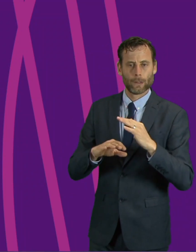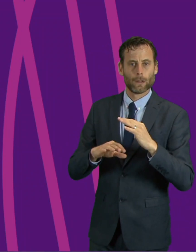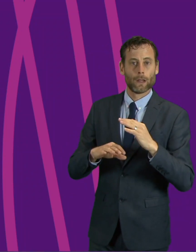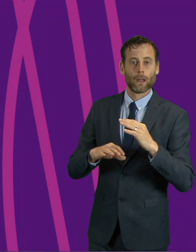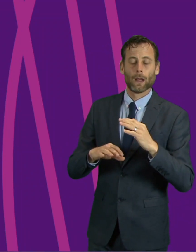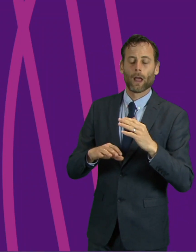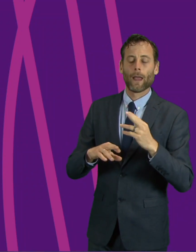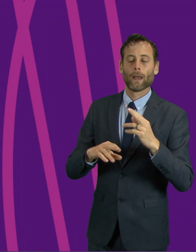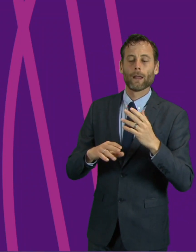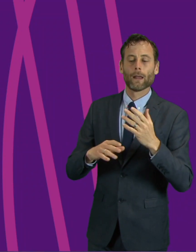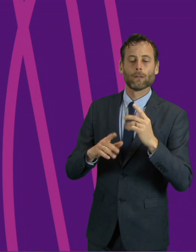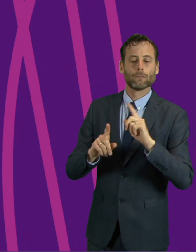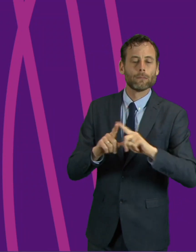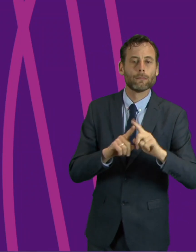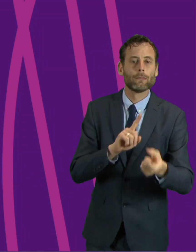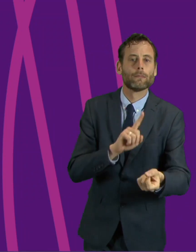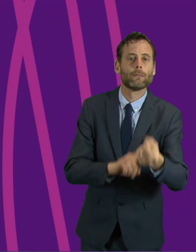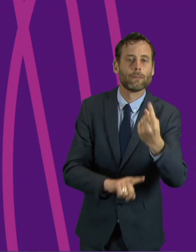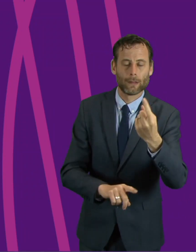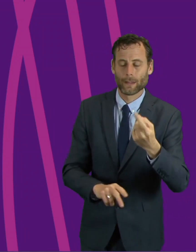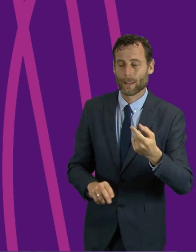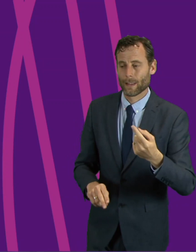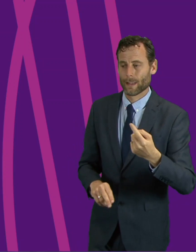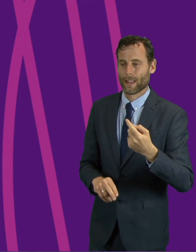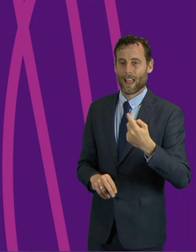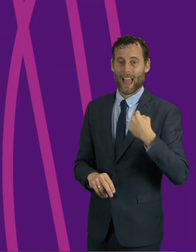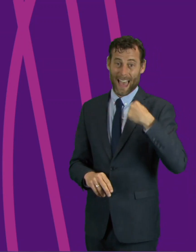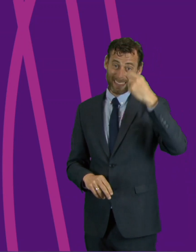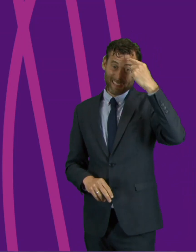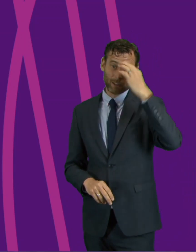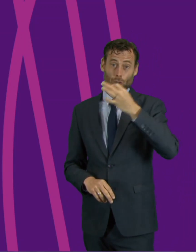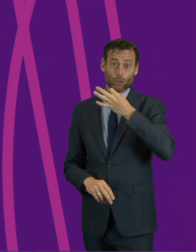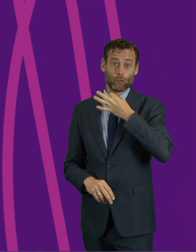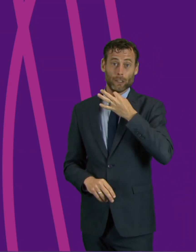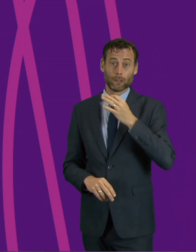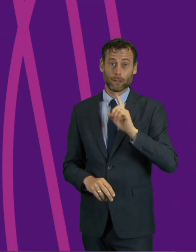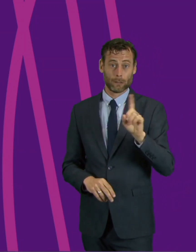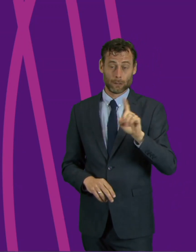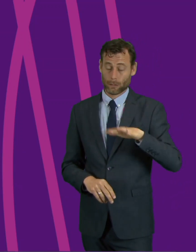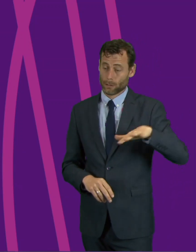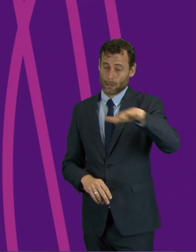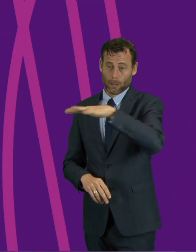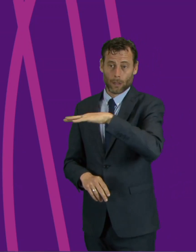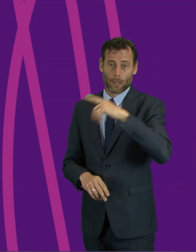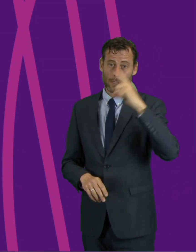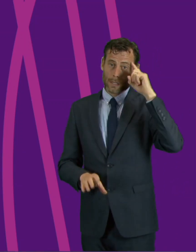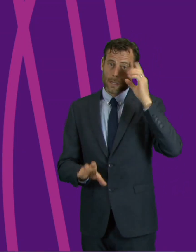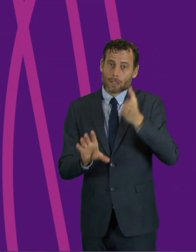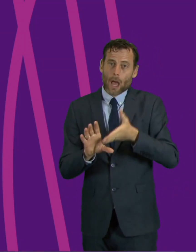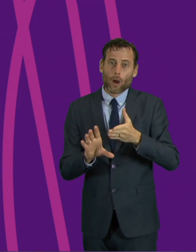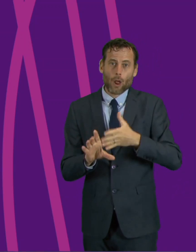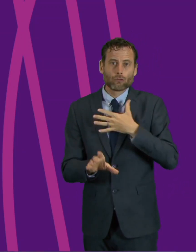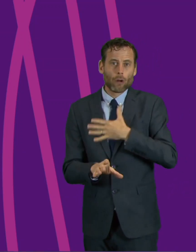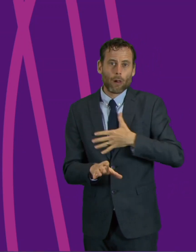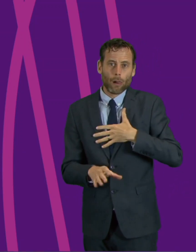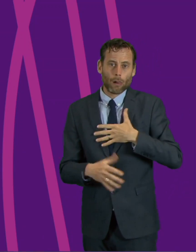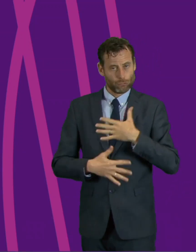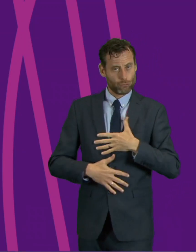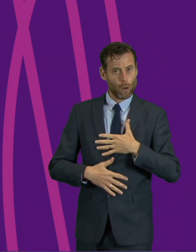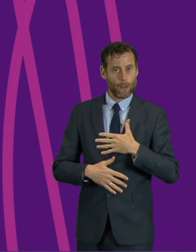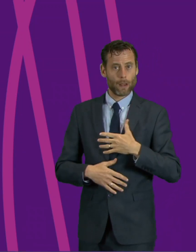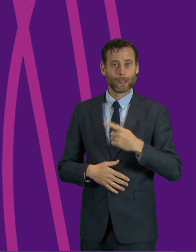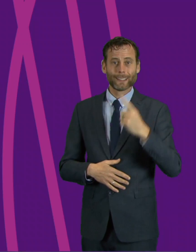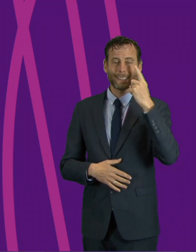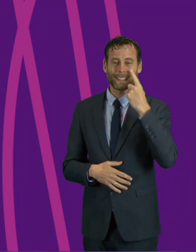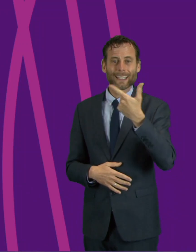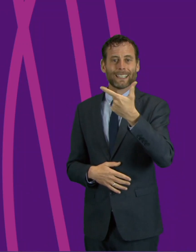up physical conditions and psychological trauma going into the future. We already see a reduction of 70% in the